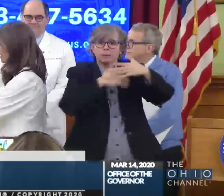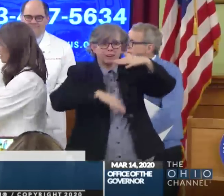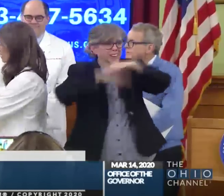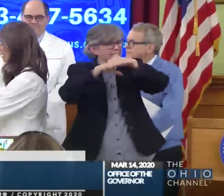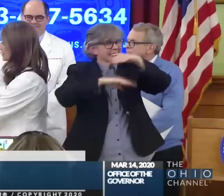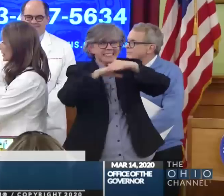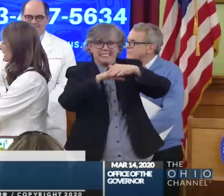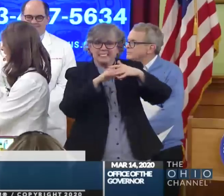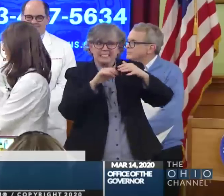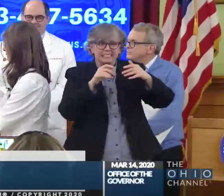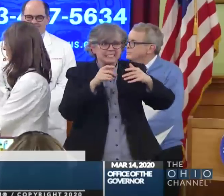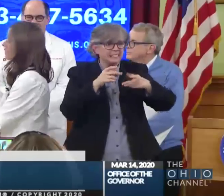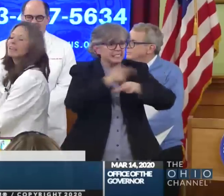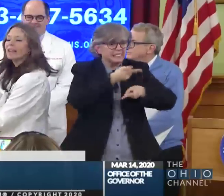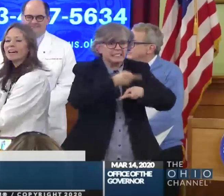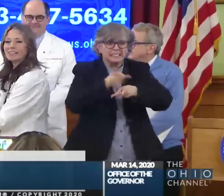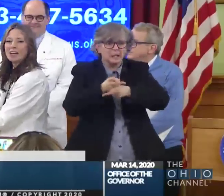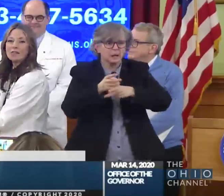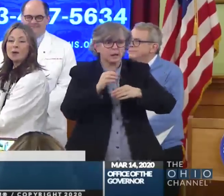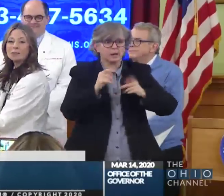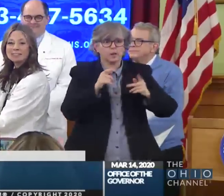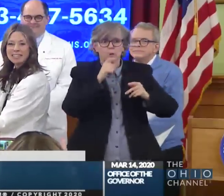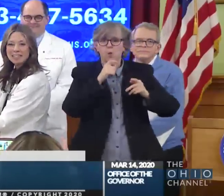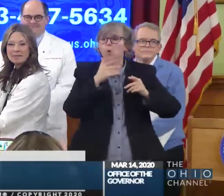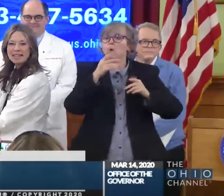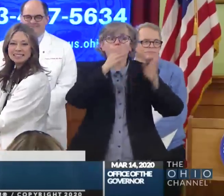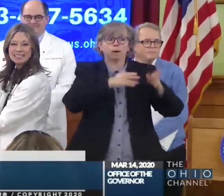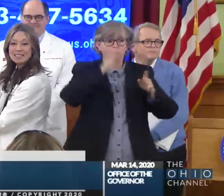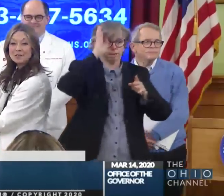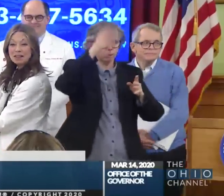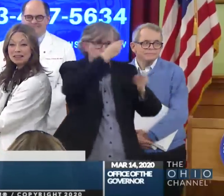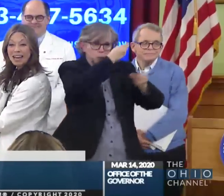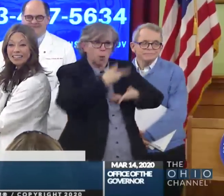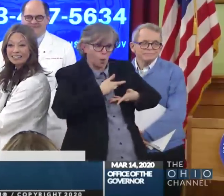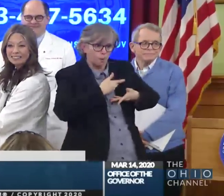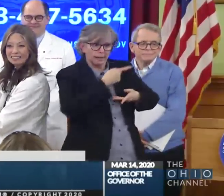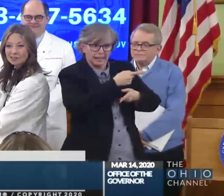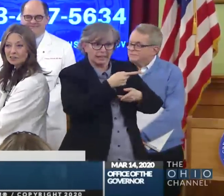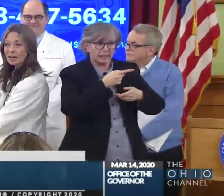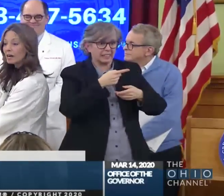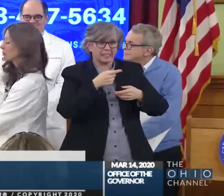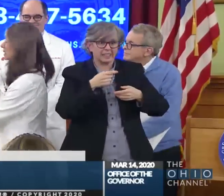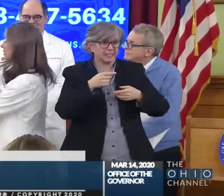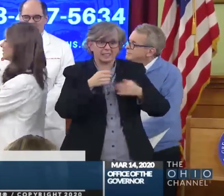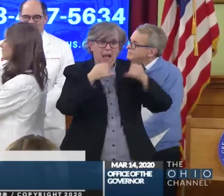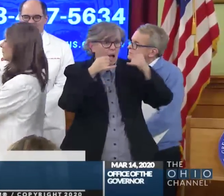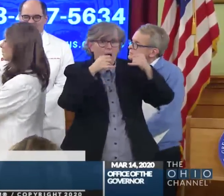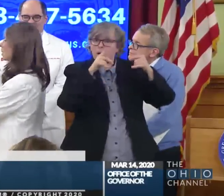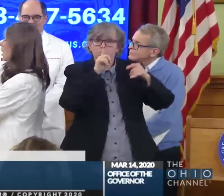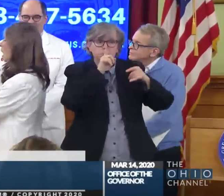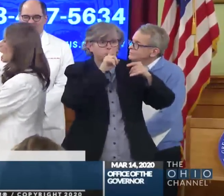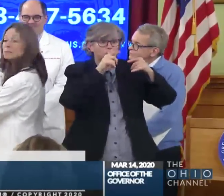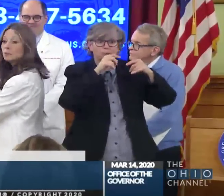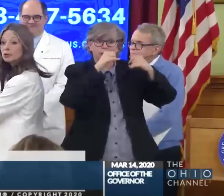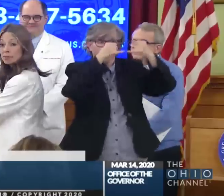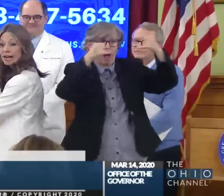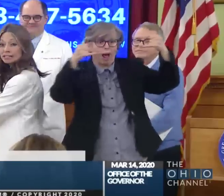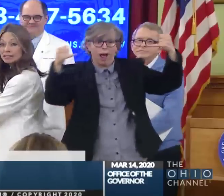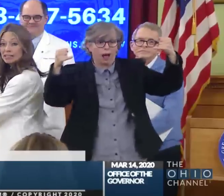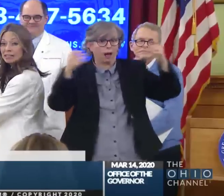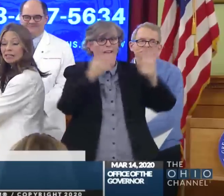I talked to them again today, that the one mistake they made is they didn't draw the line in their original graphs, because this is about